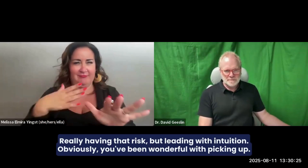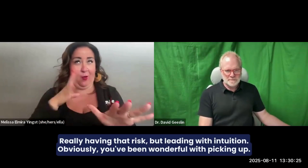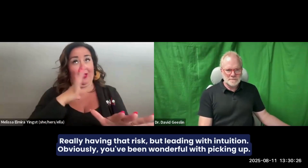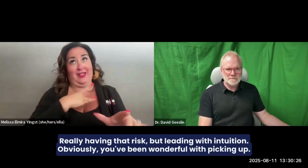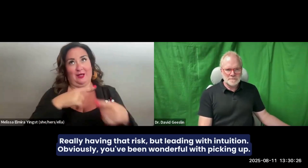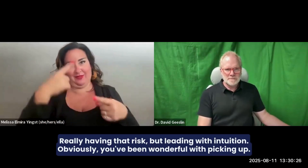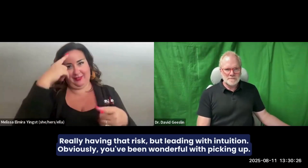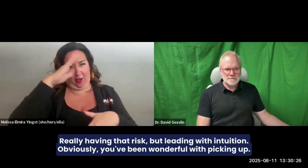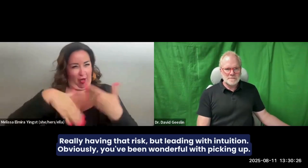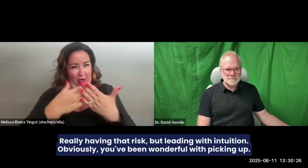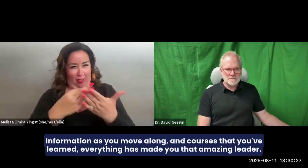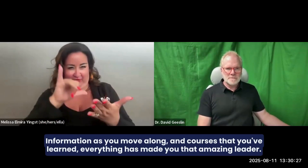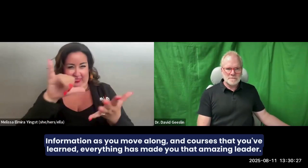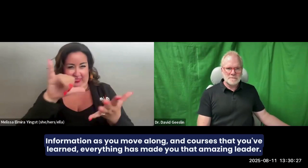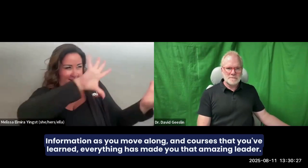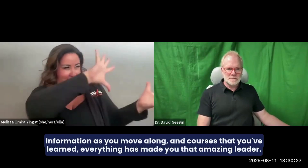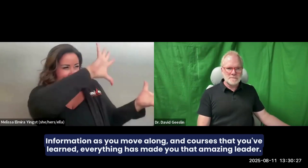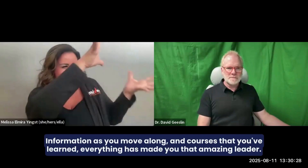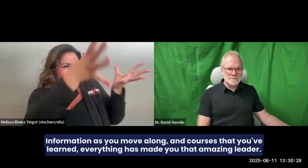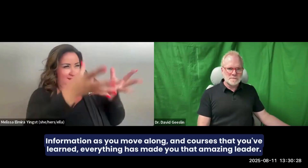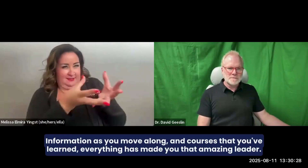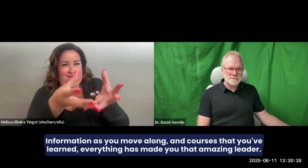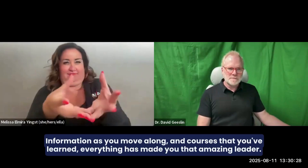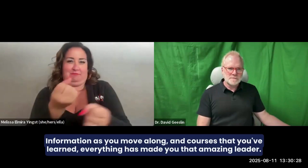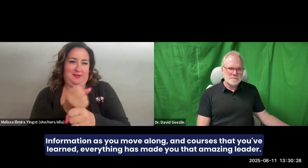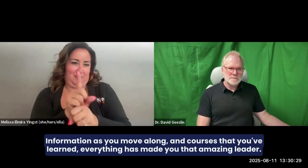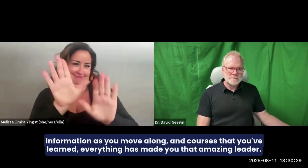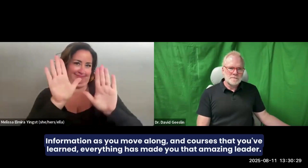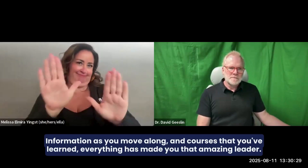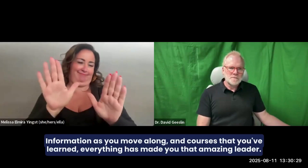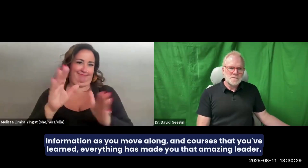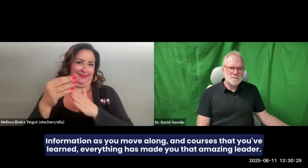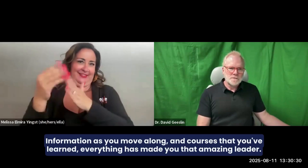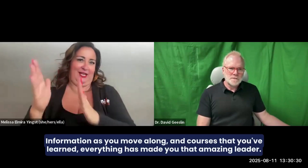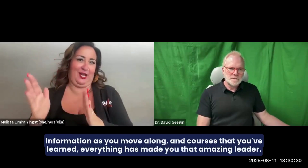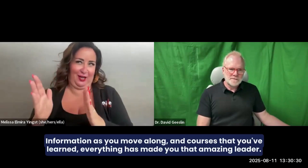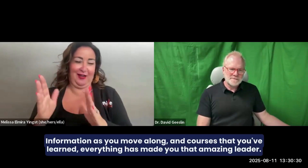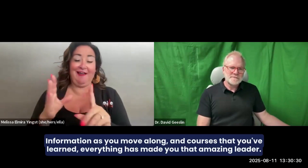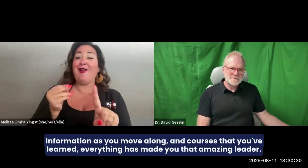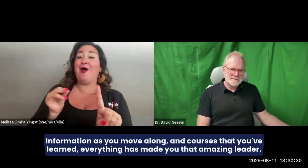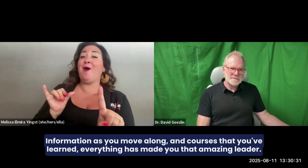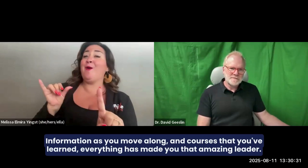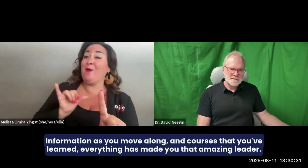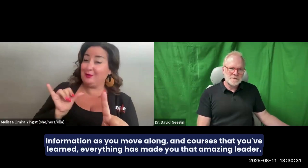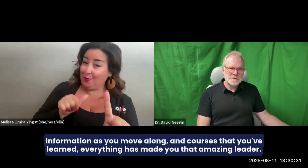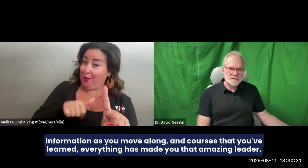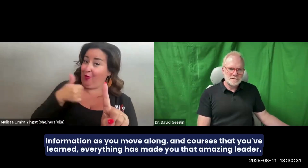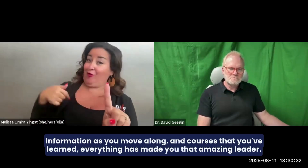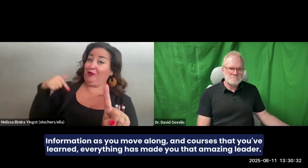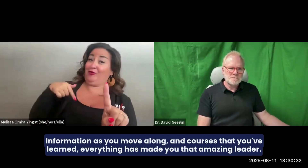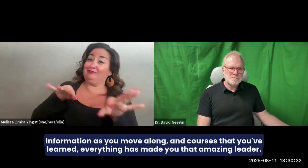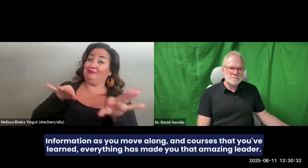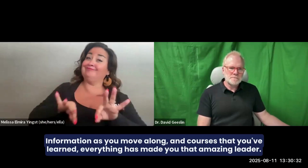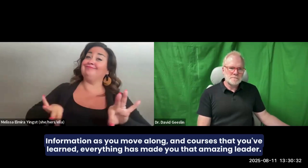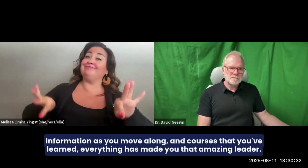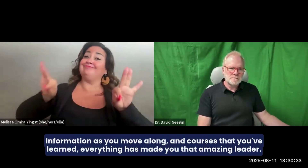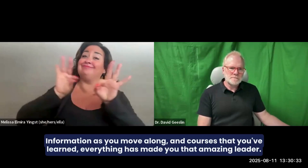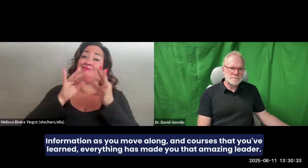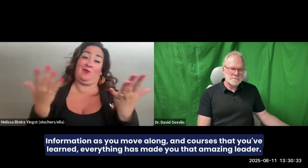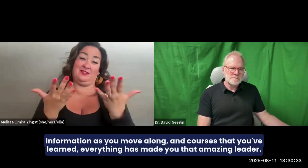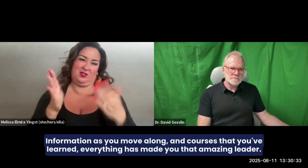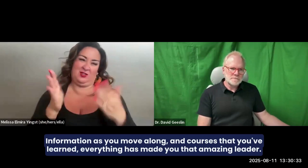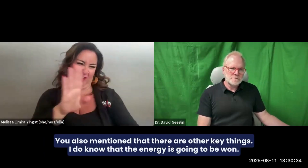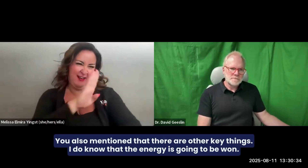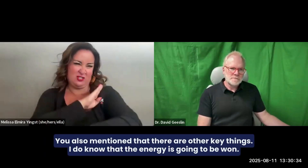been wonderful with picking up information as you move along and courses that you've learned. Everything has made you that